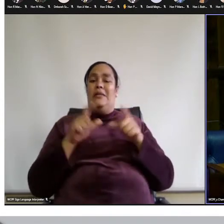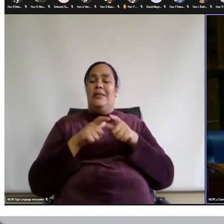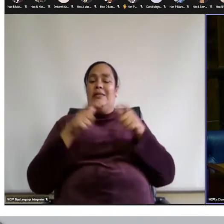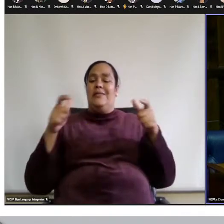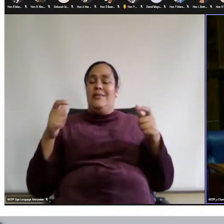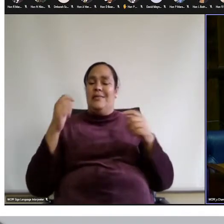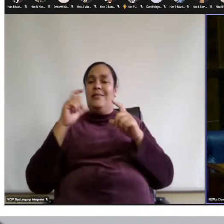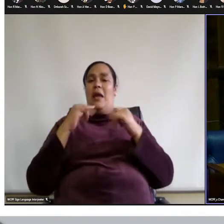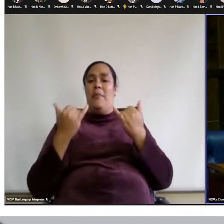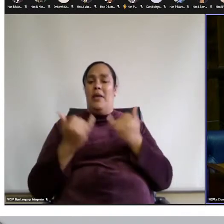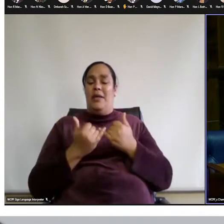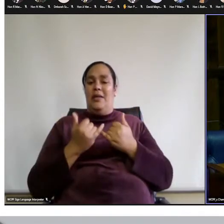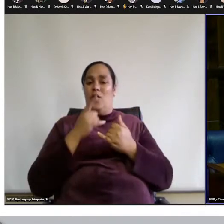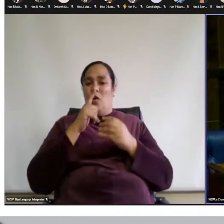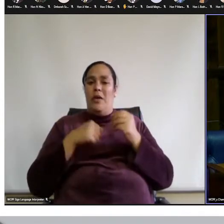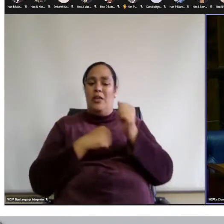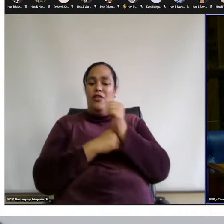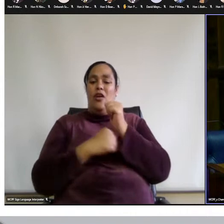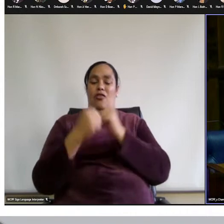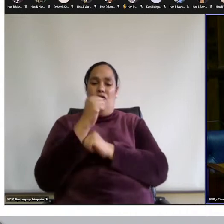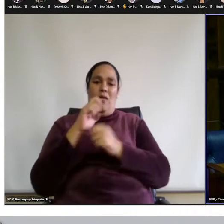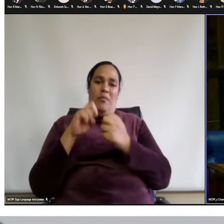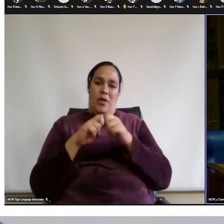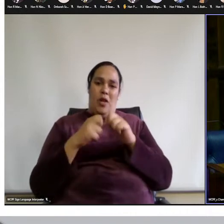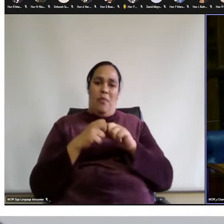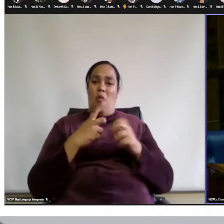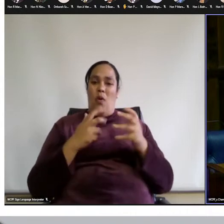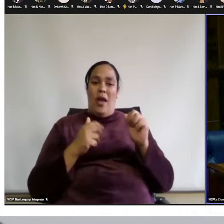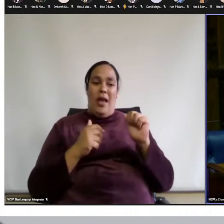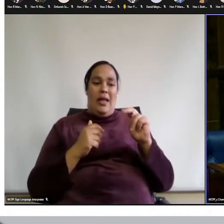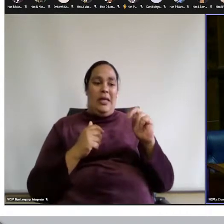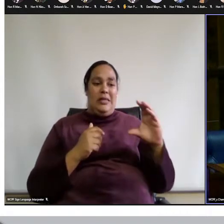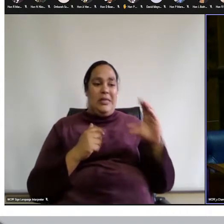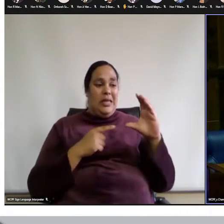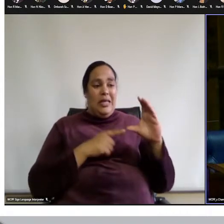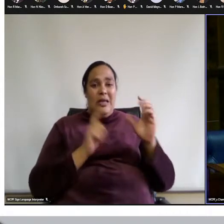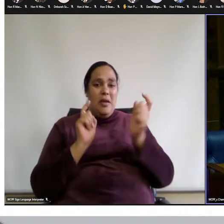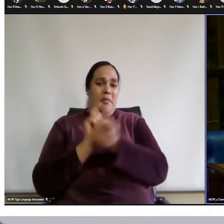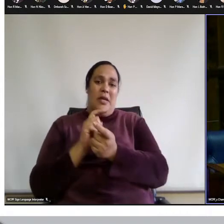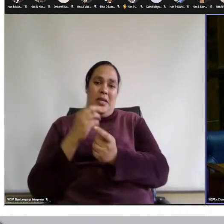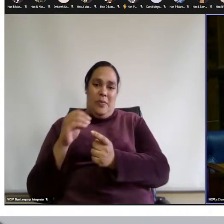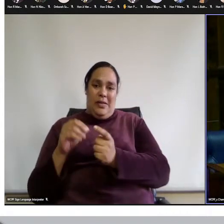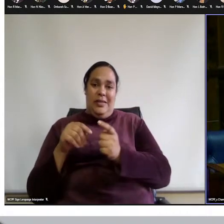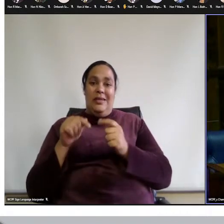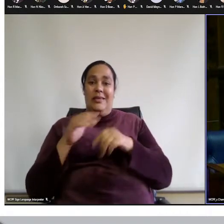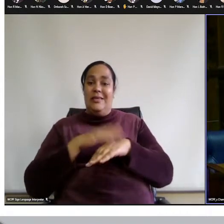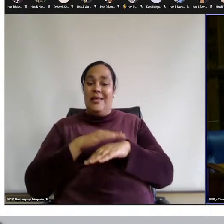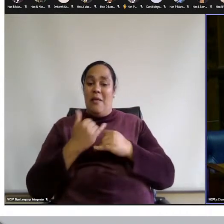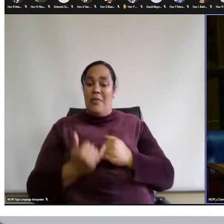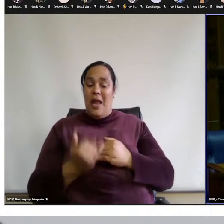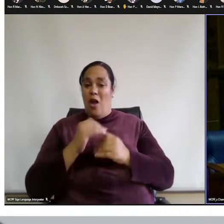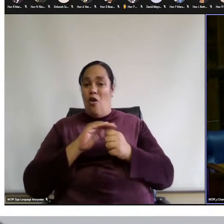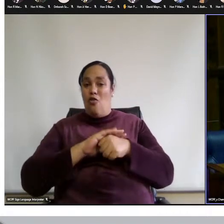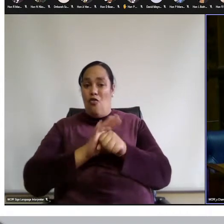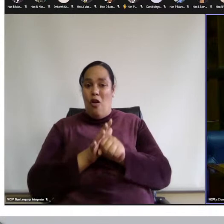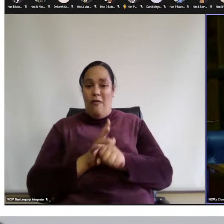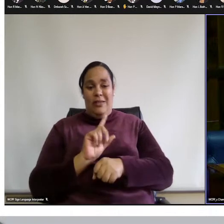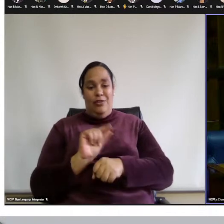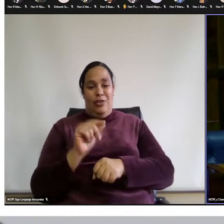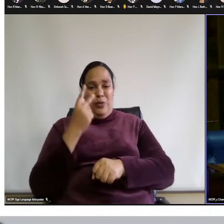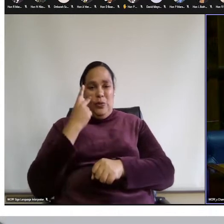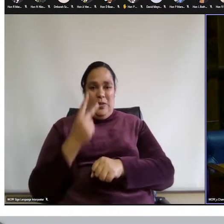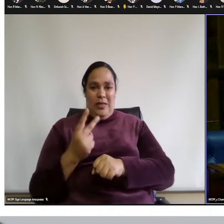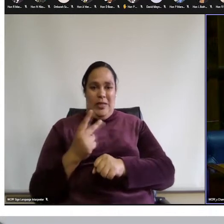Africa, it is a structural problem where the ANC don't meet with business. You know, at this time of COVID-19, it's quite interesting.